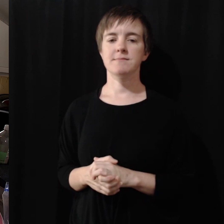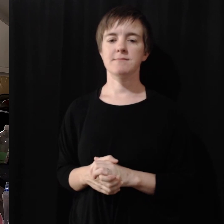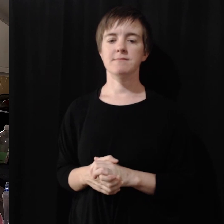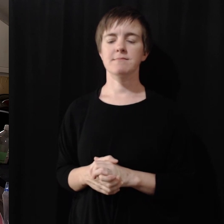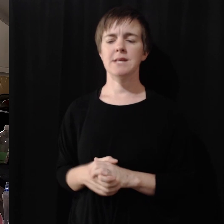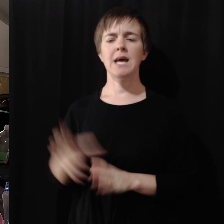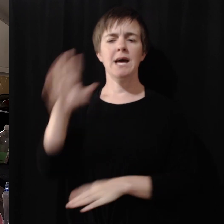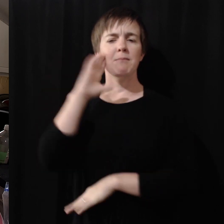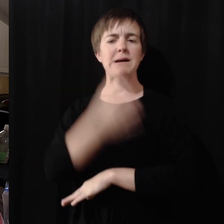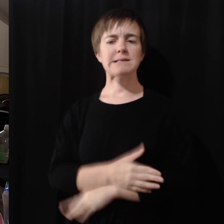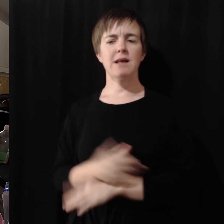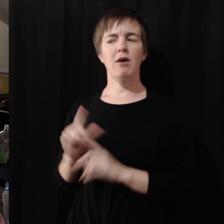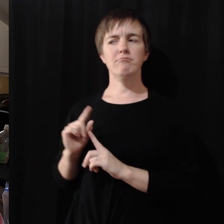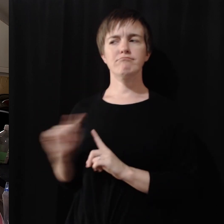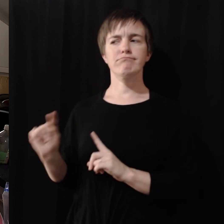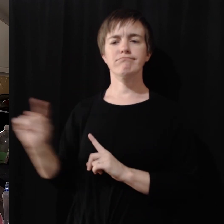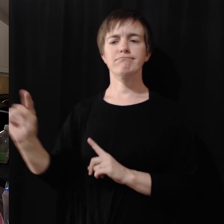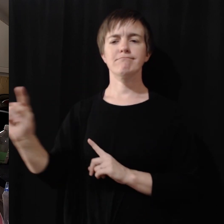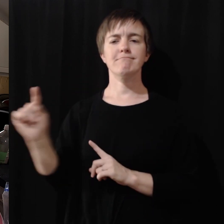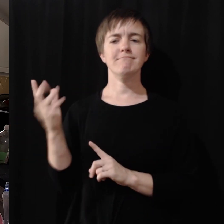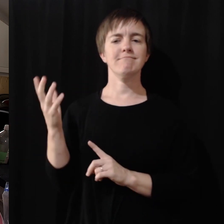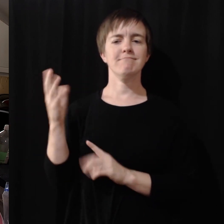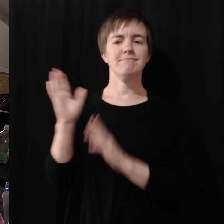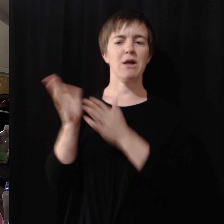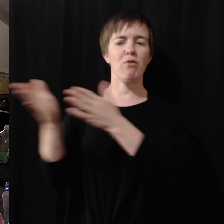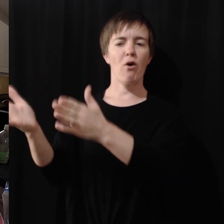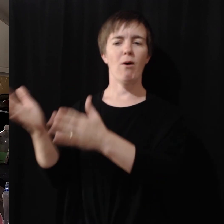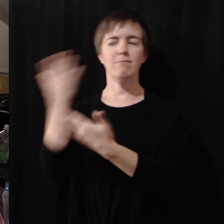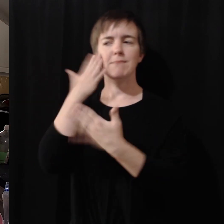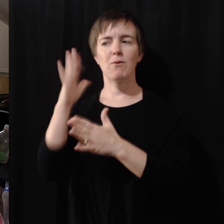My son crawled down the hallway. I don't know what he's doing.